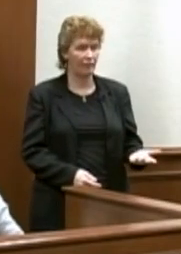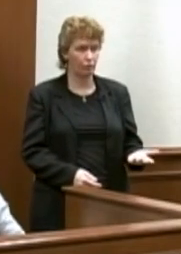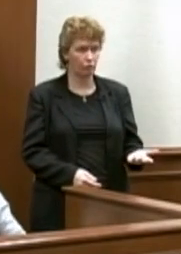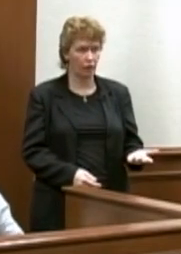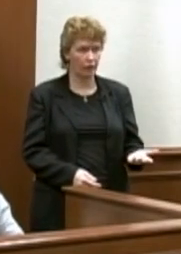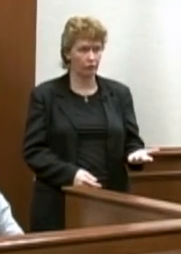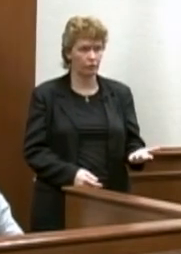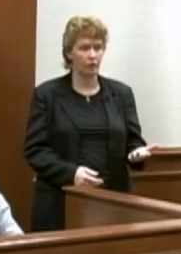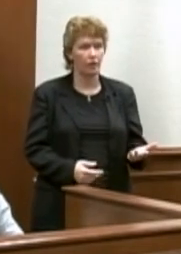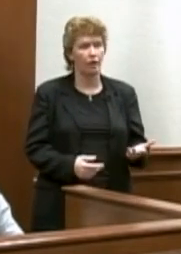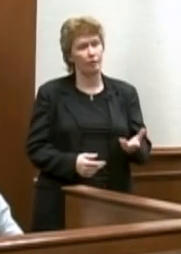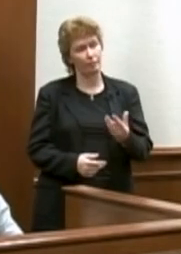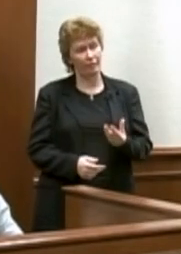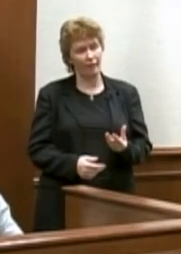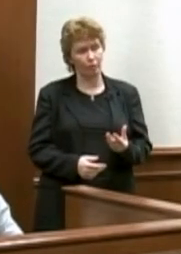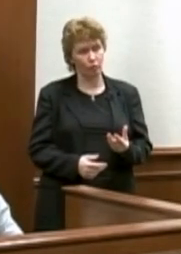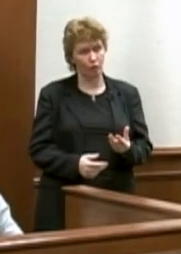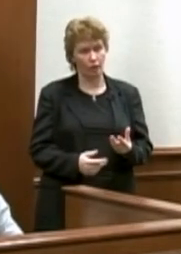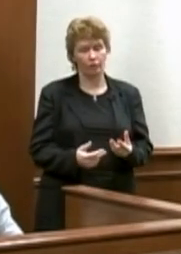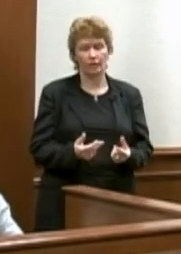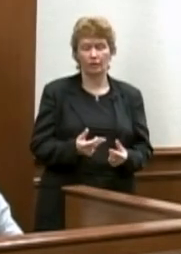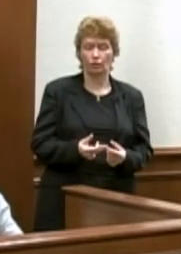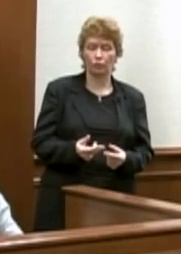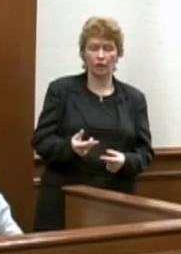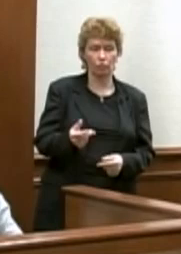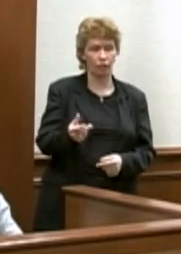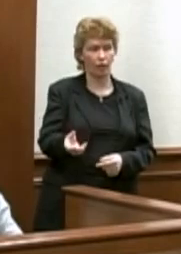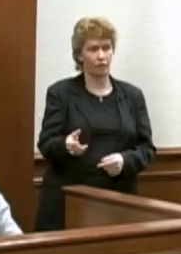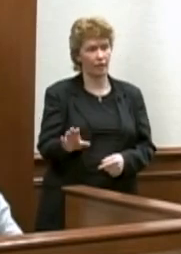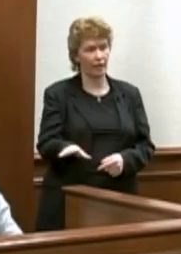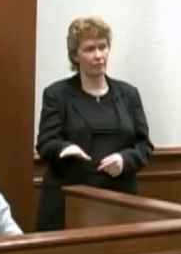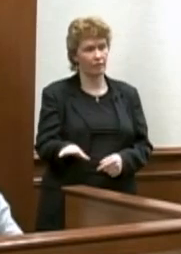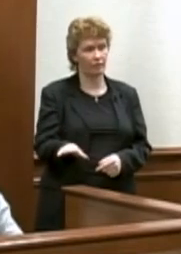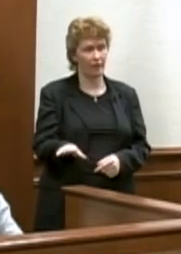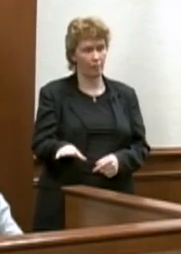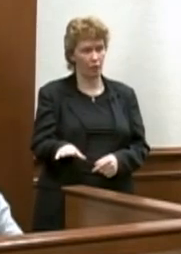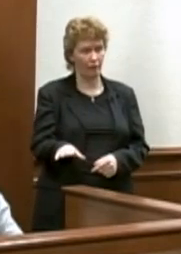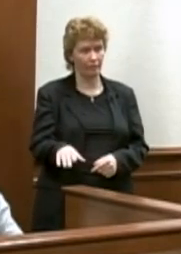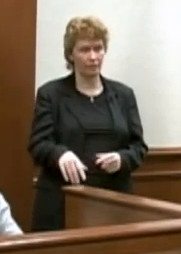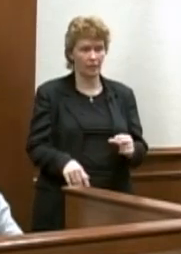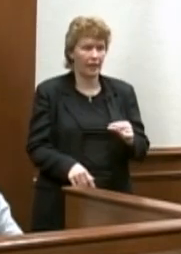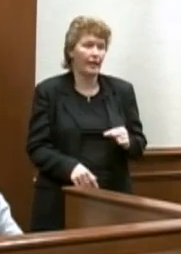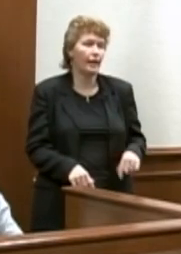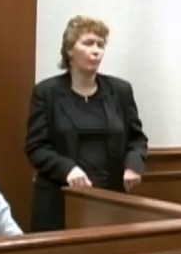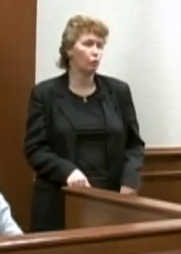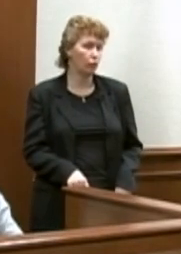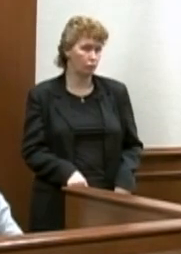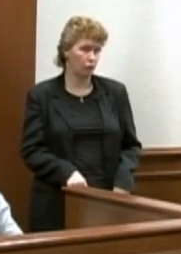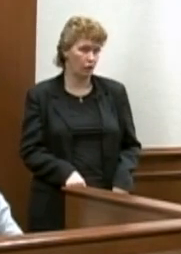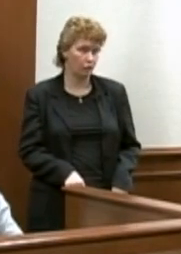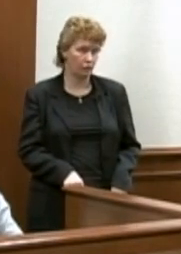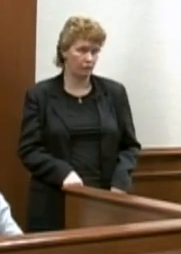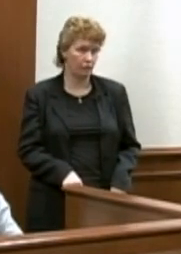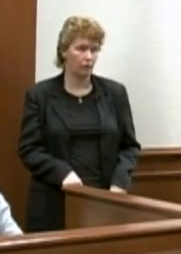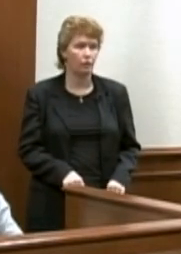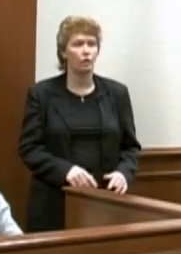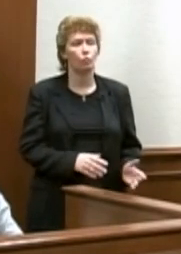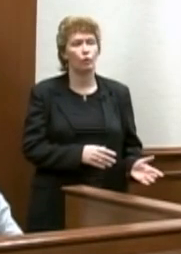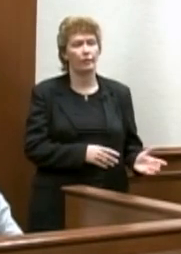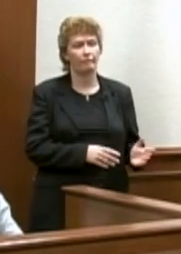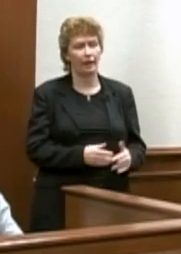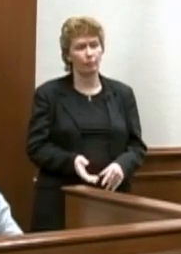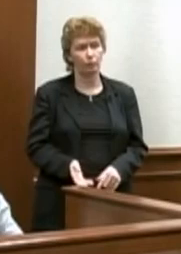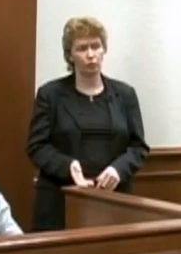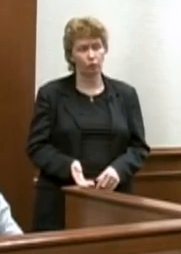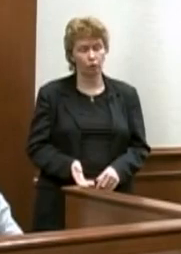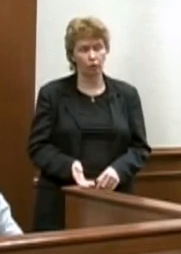for $500. Of the $500, $300 I left in the family office, and I kept $200 of it.